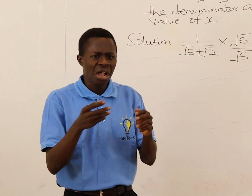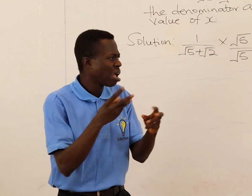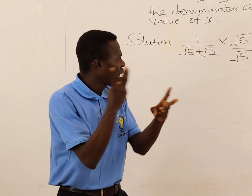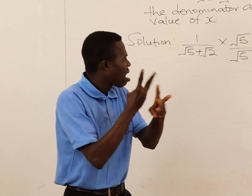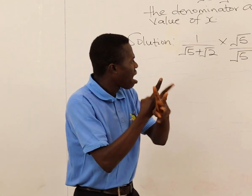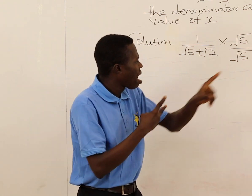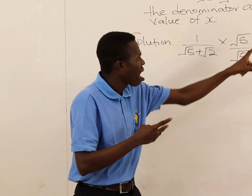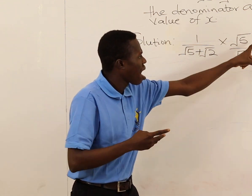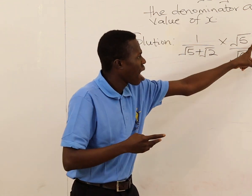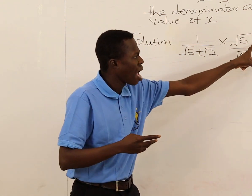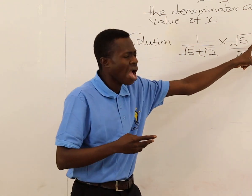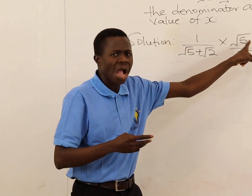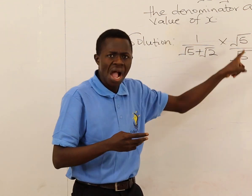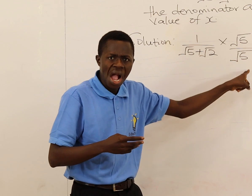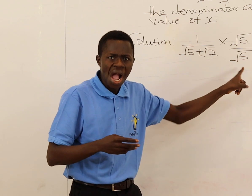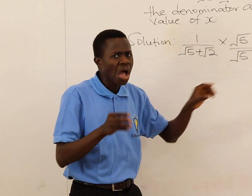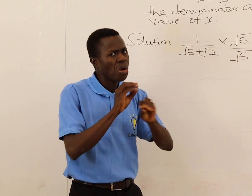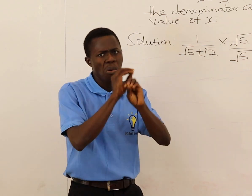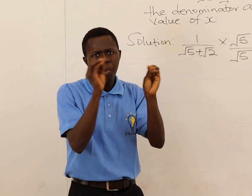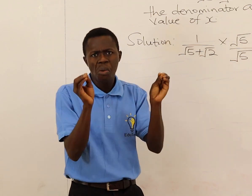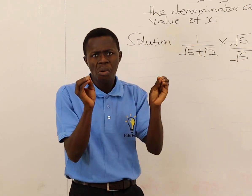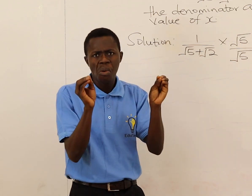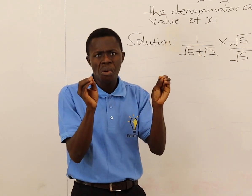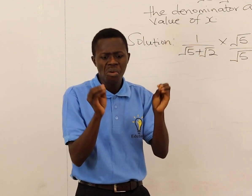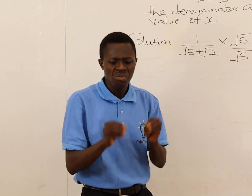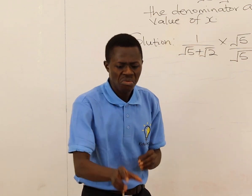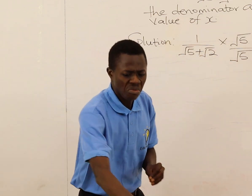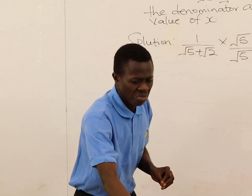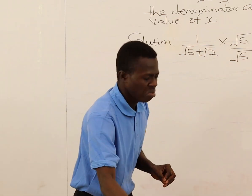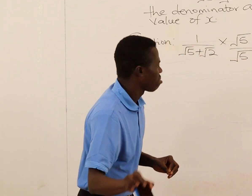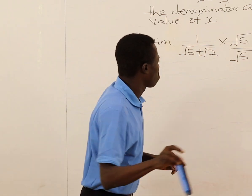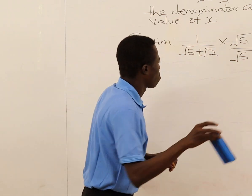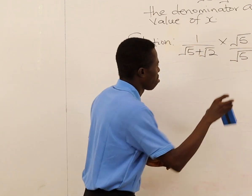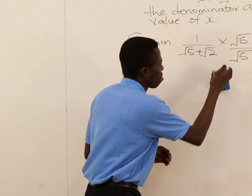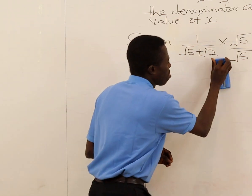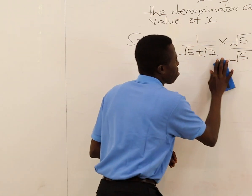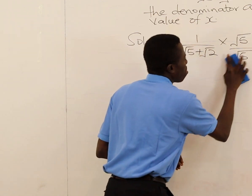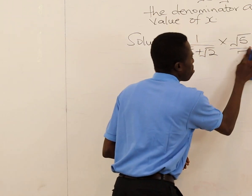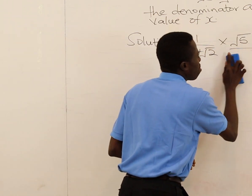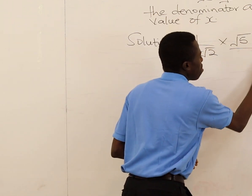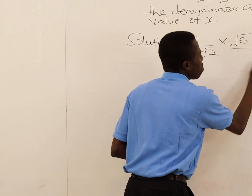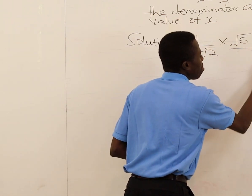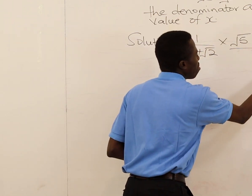They forget to multiply both the numerator and the denominator by the